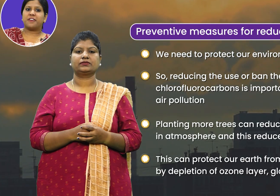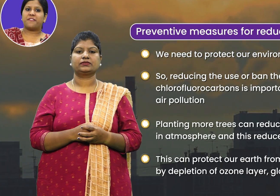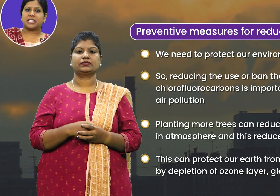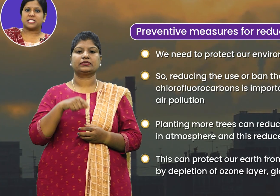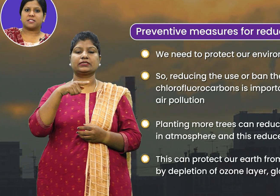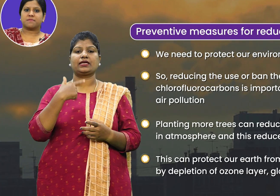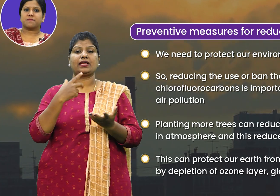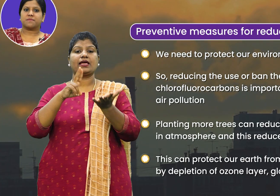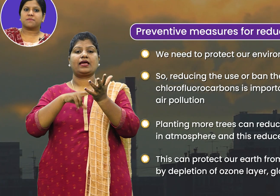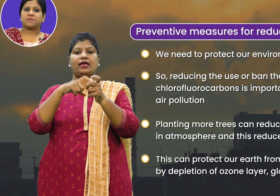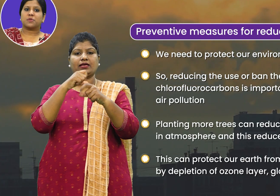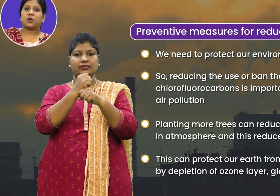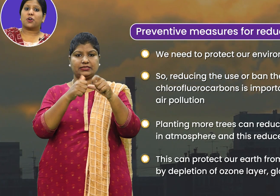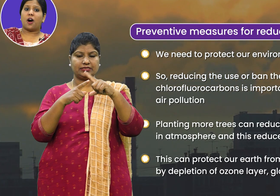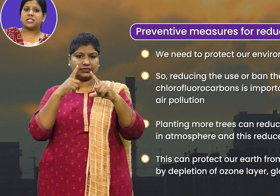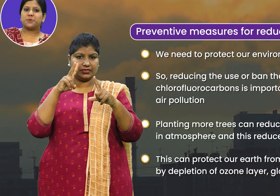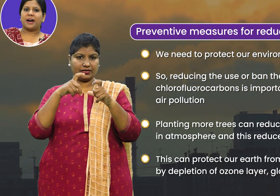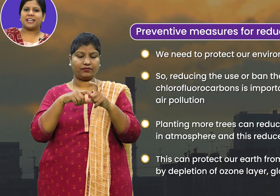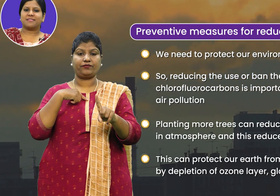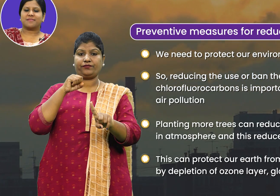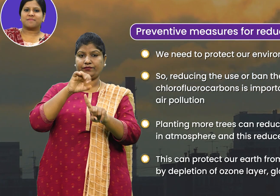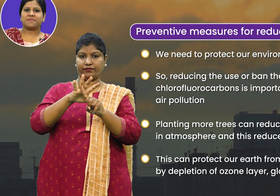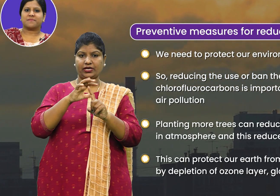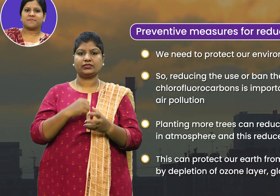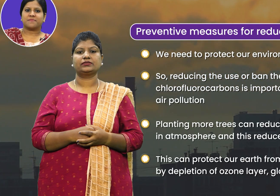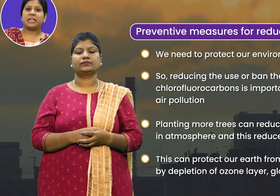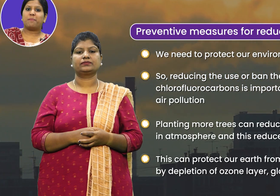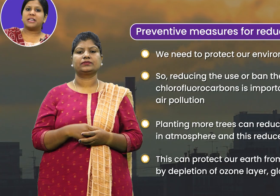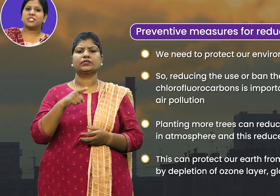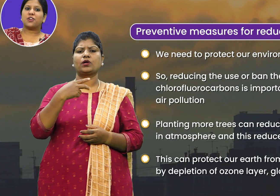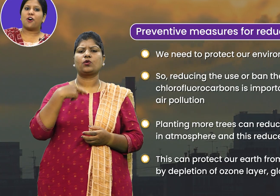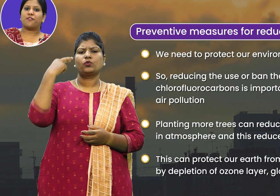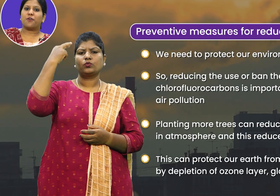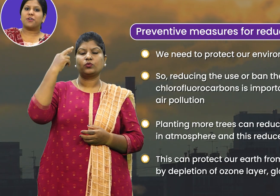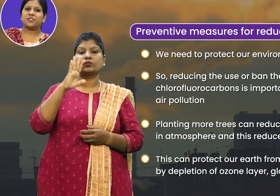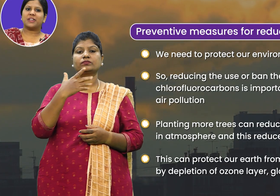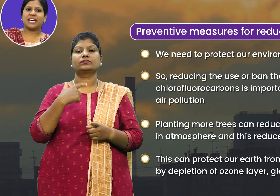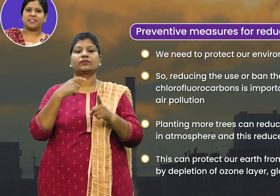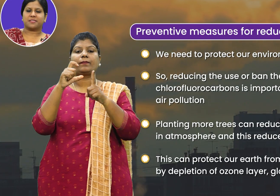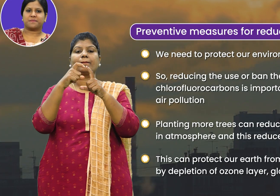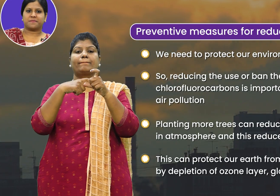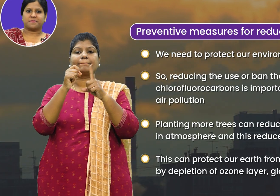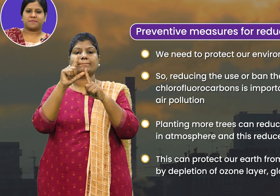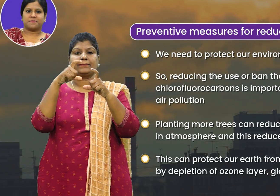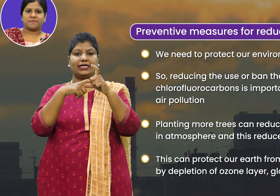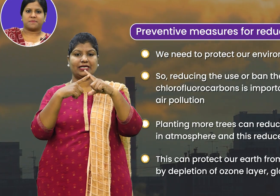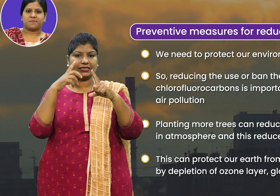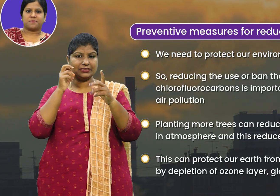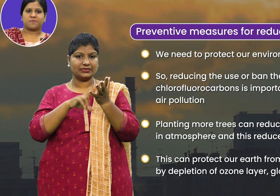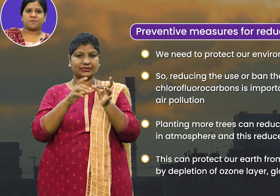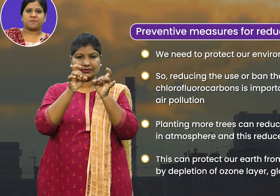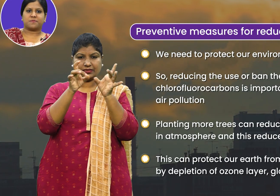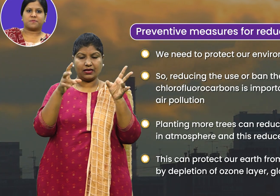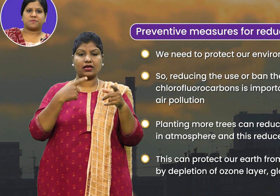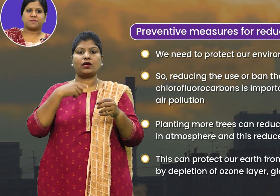negative effects caused by depletion of ozone layer.